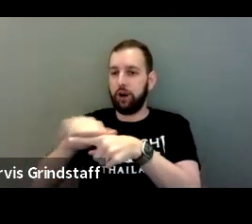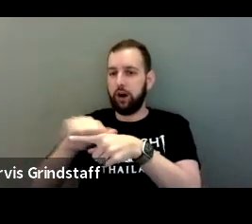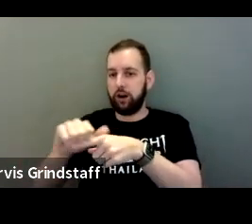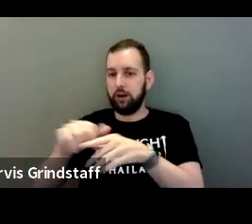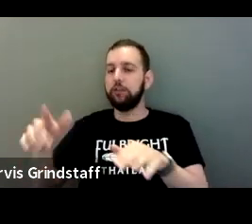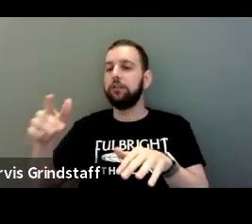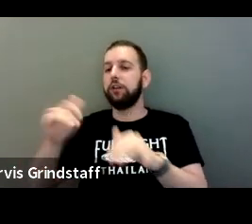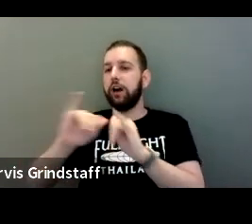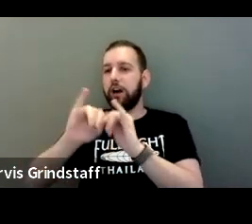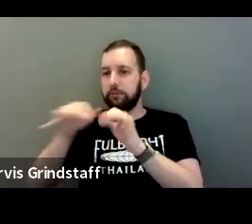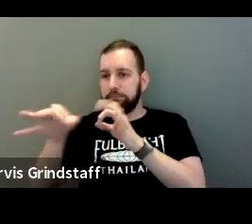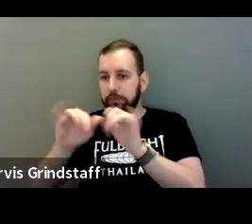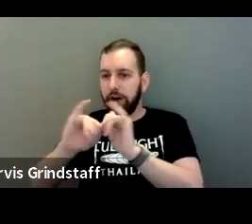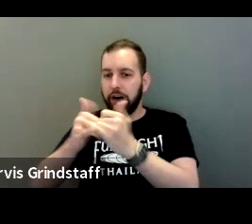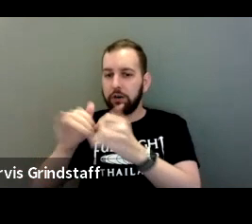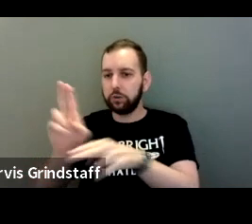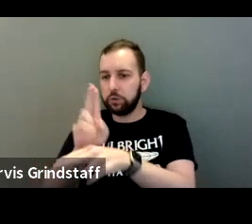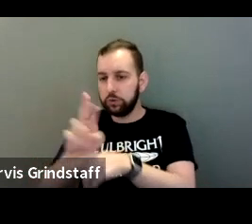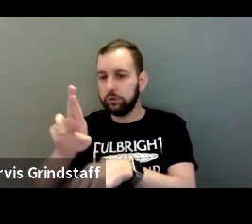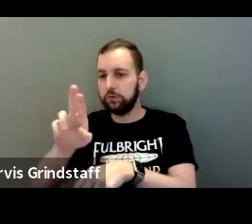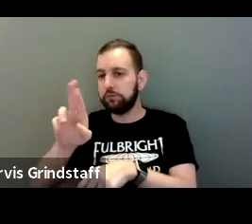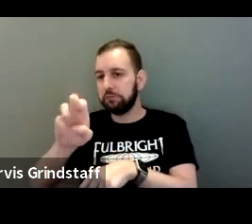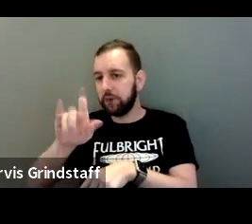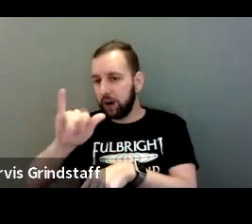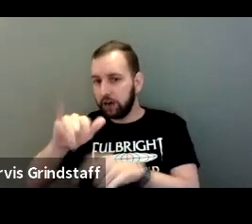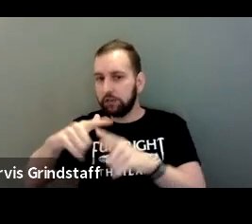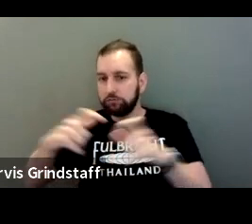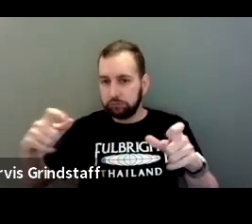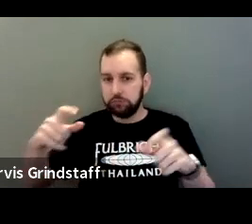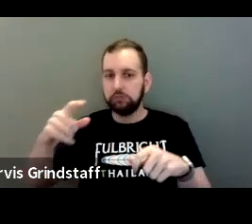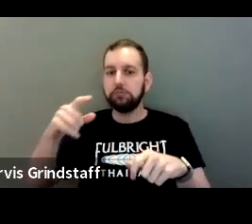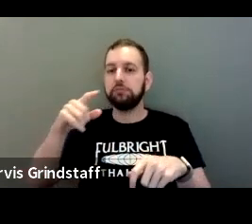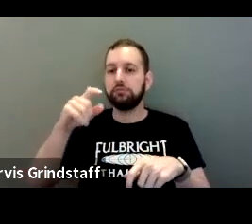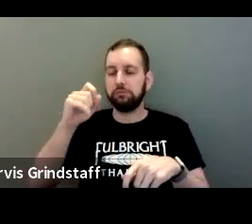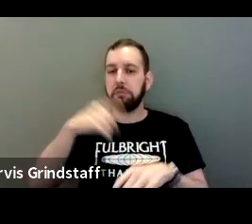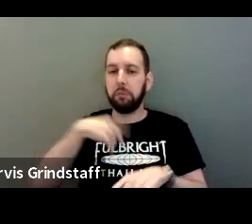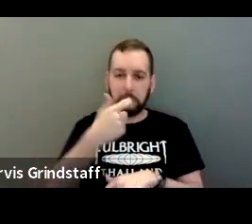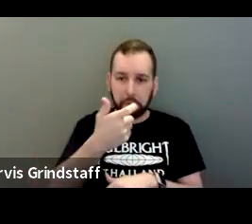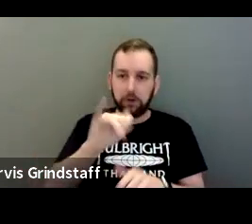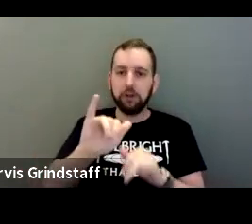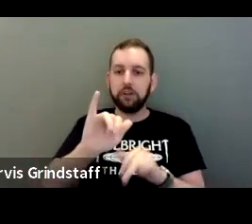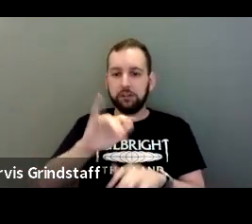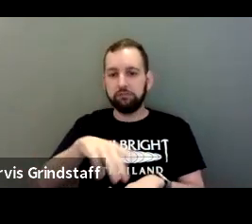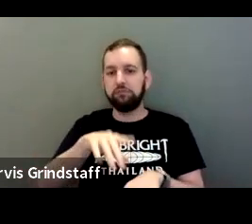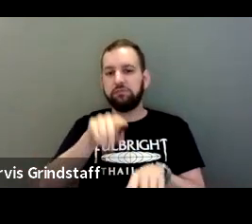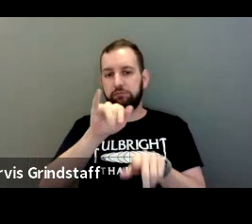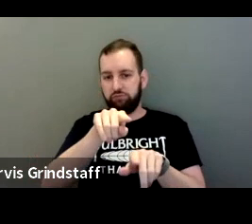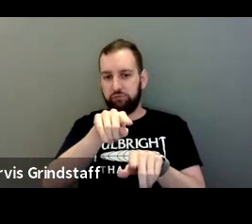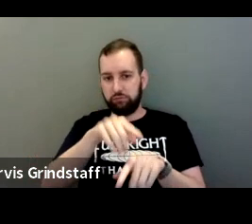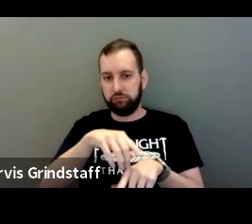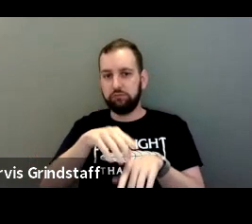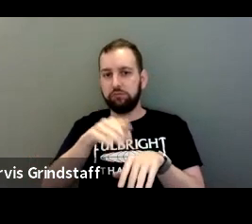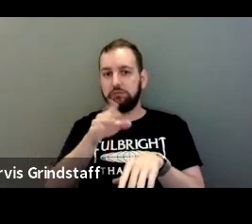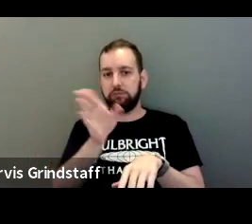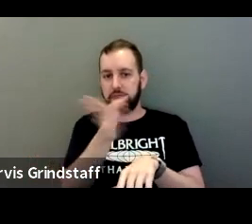my research. And I started with the training with how to use relay service. And so